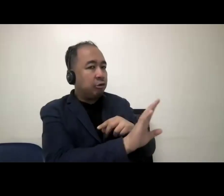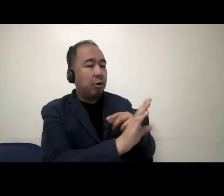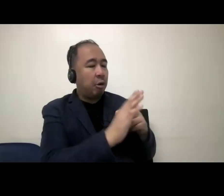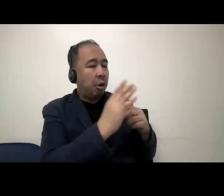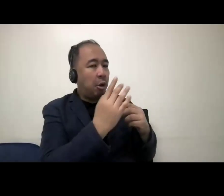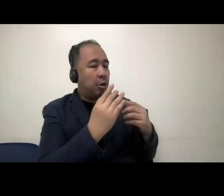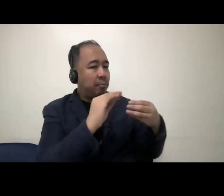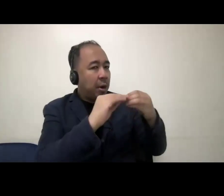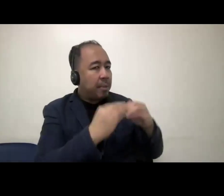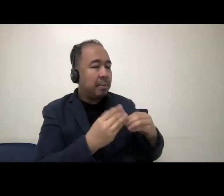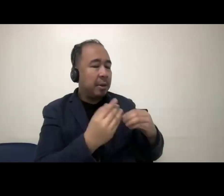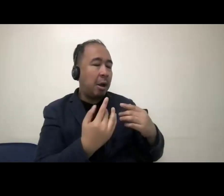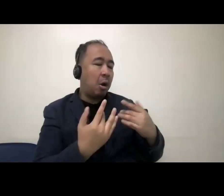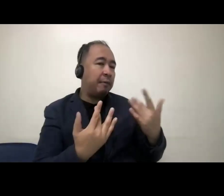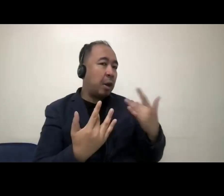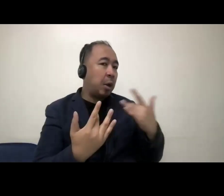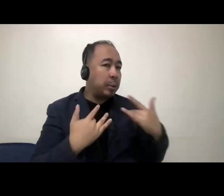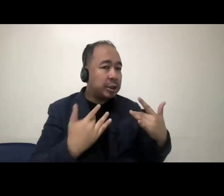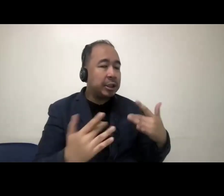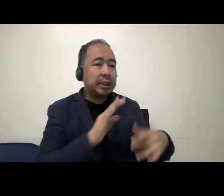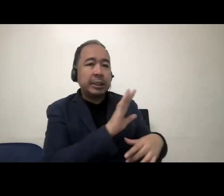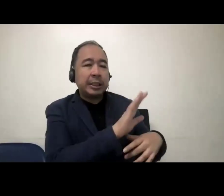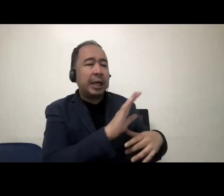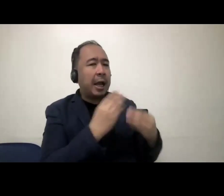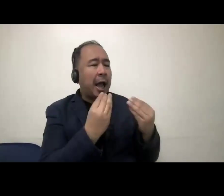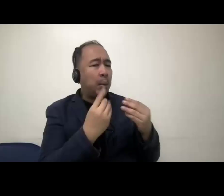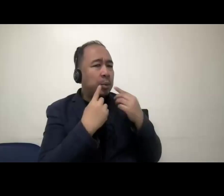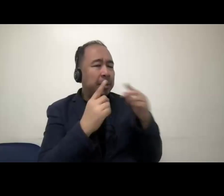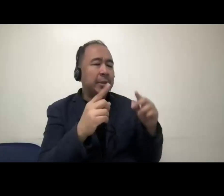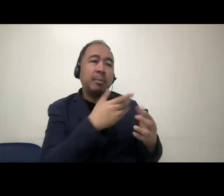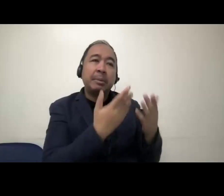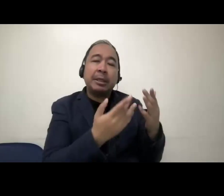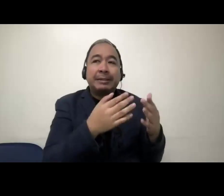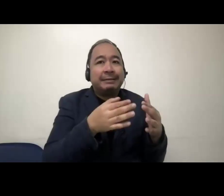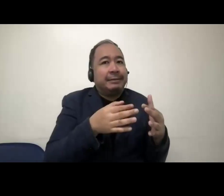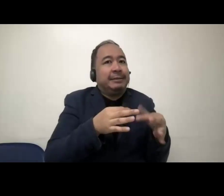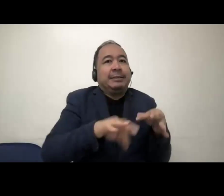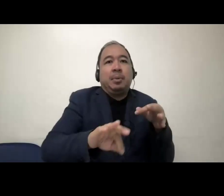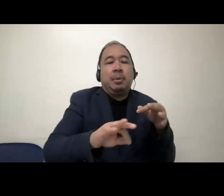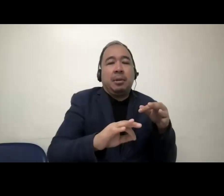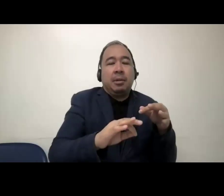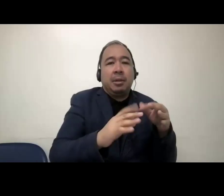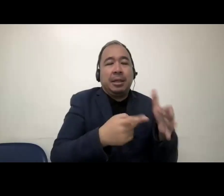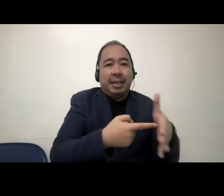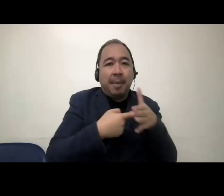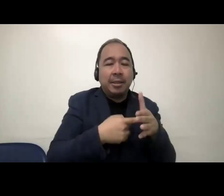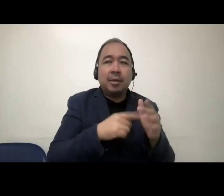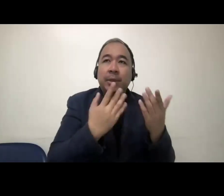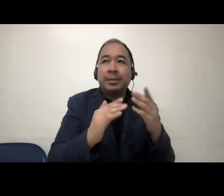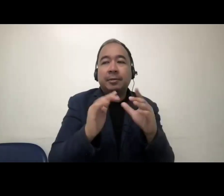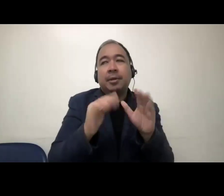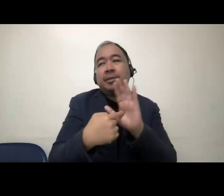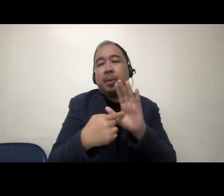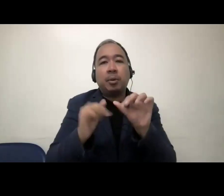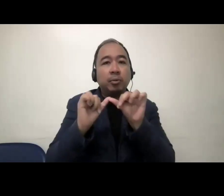and also the demands for the affected community. Like some demands may be very simple demands, like alternatives to development, just development, sustainable development.